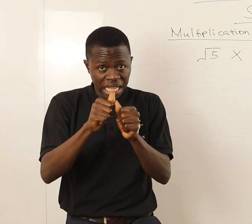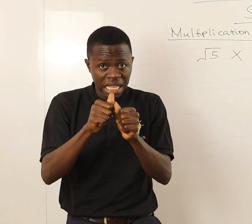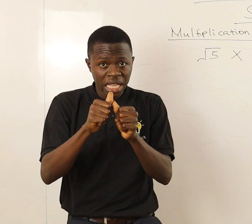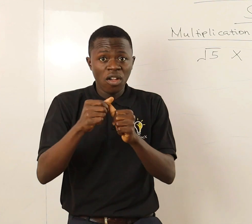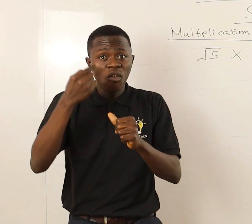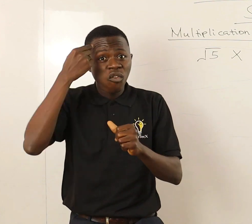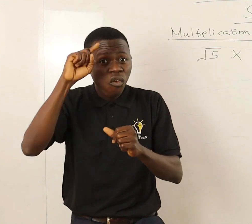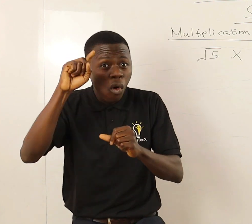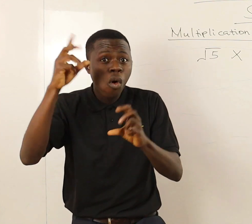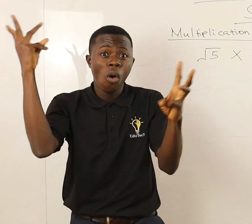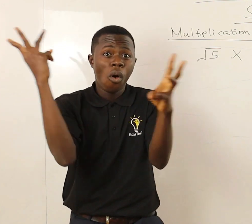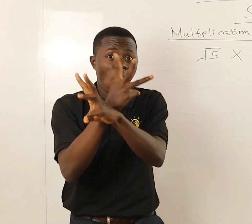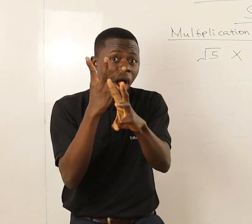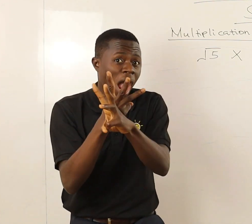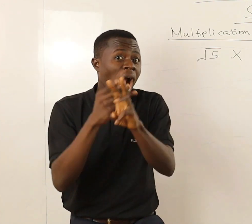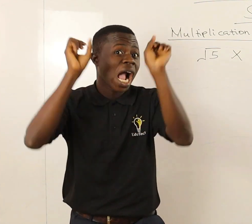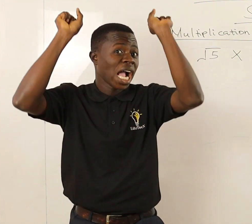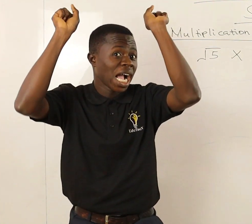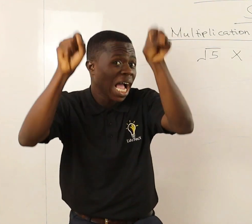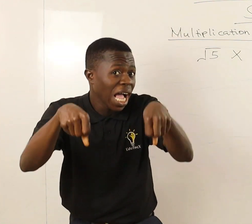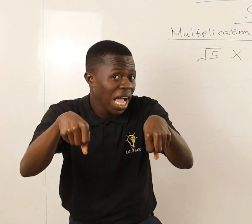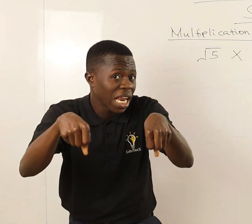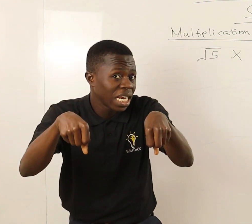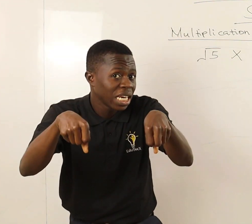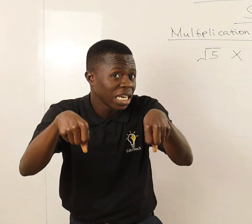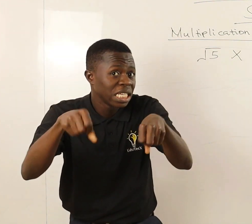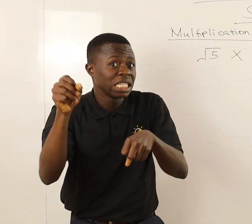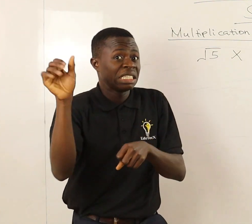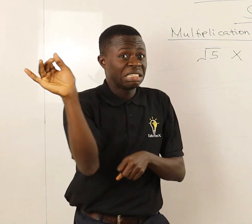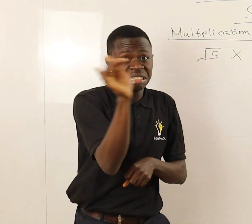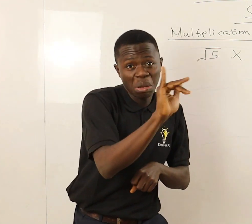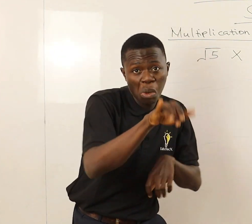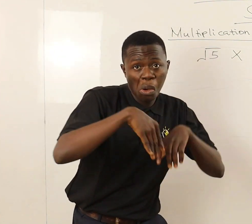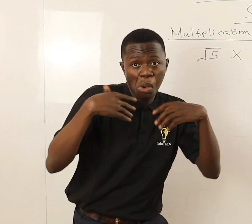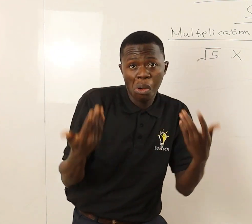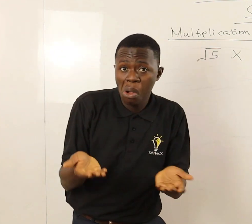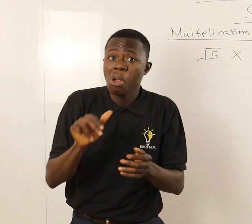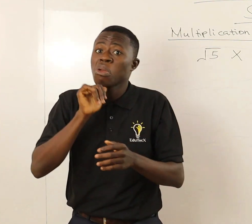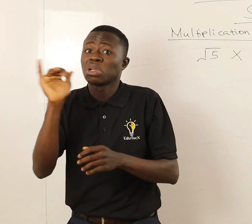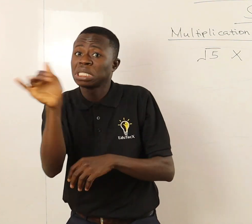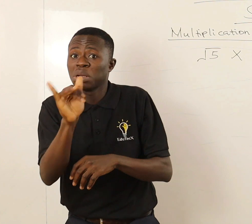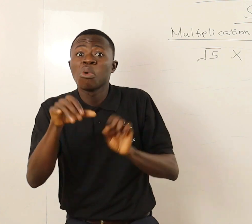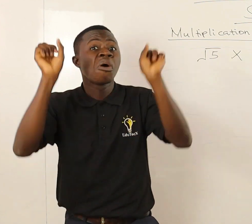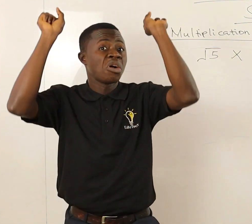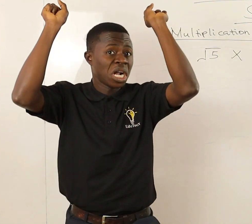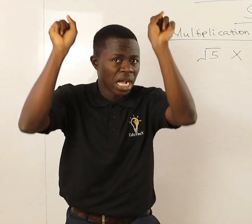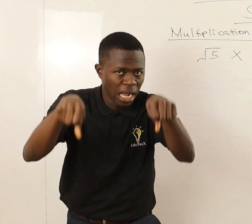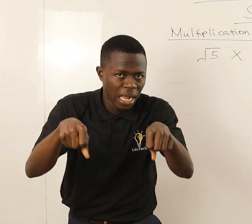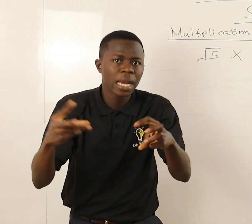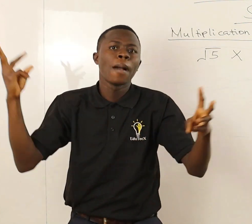multiplication, what do? We can multiply them whether they are the